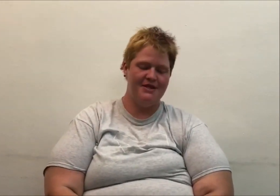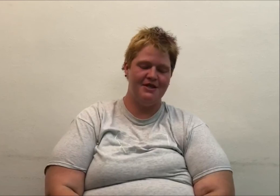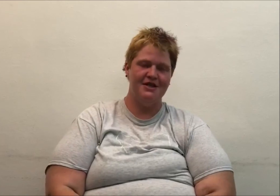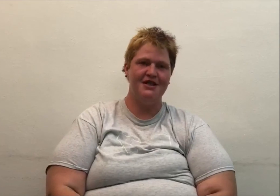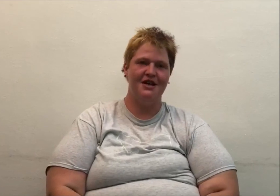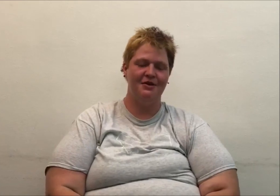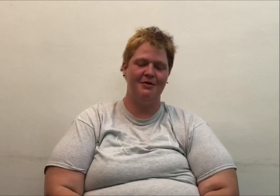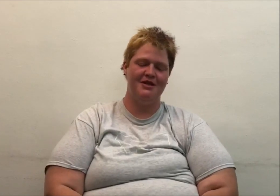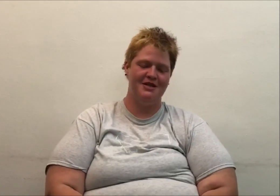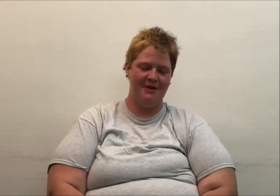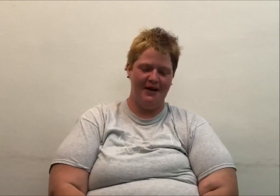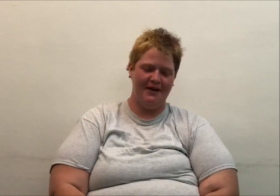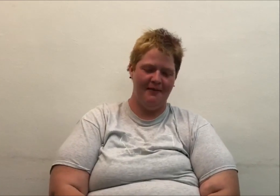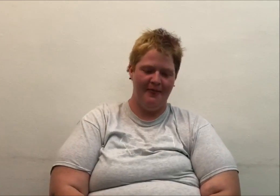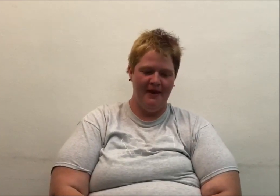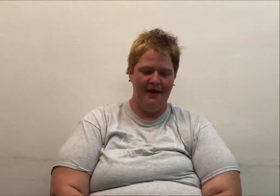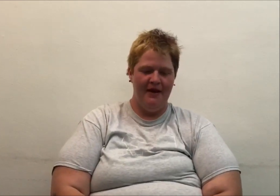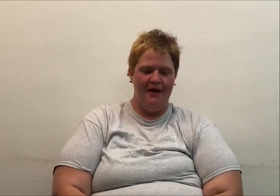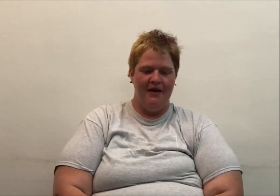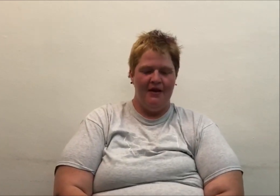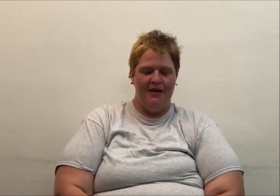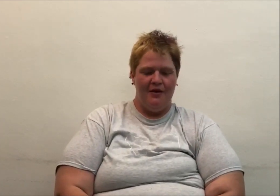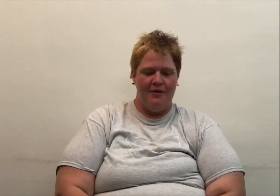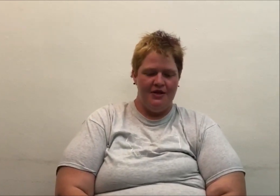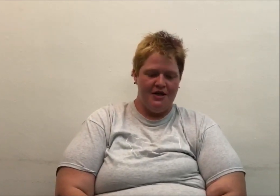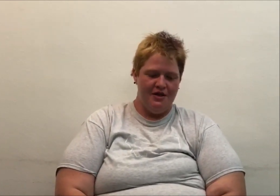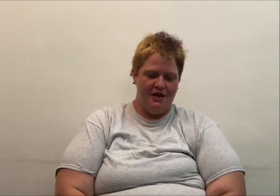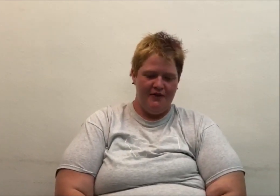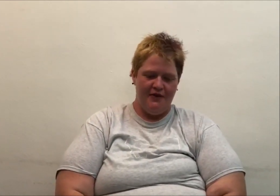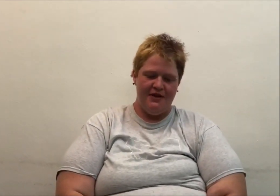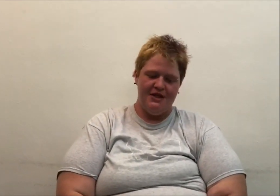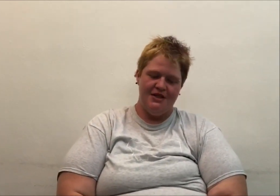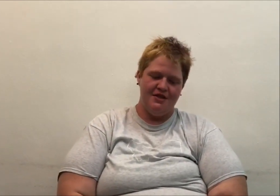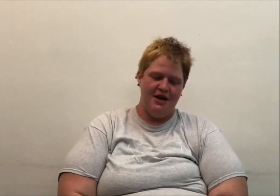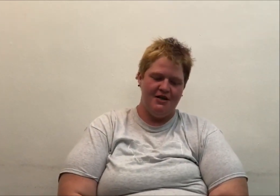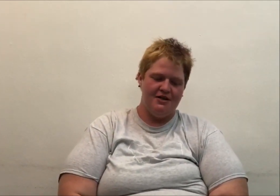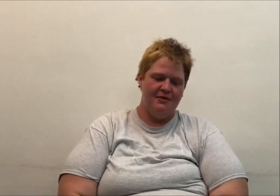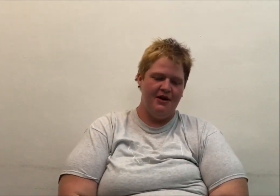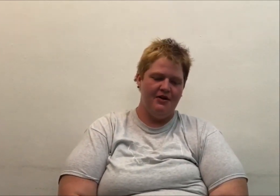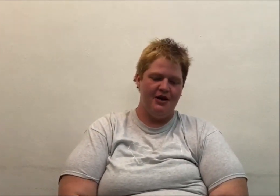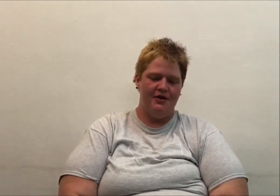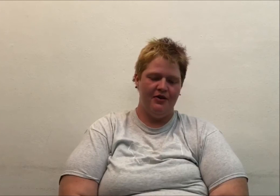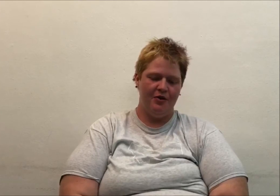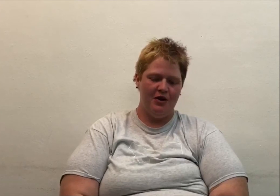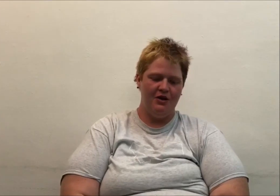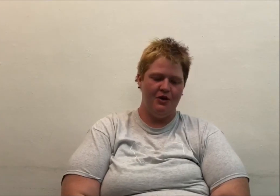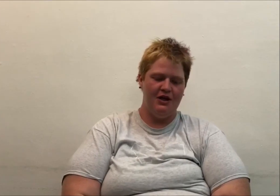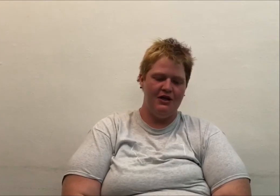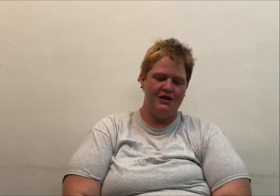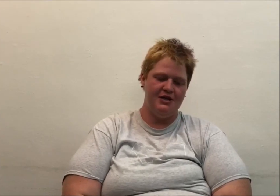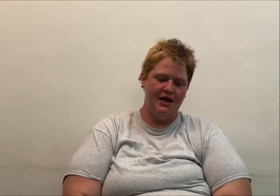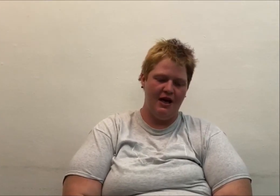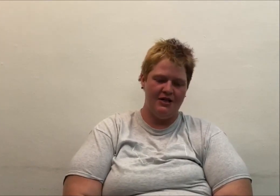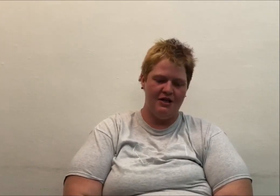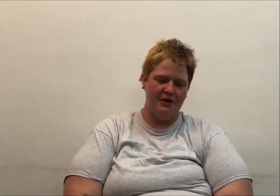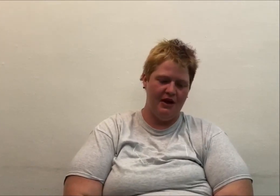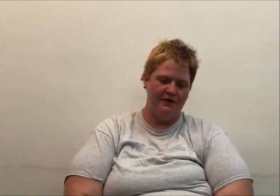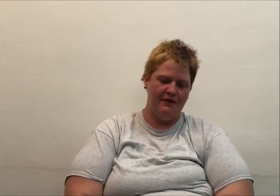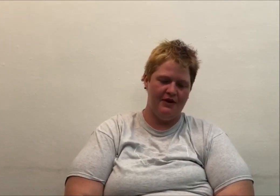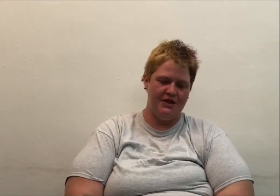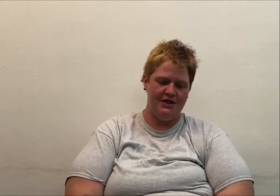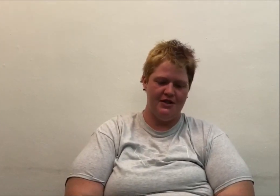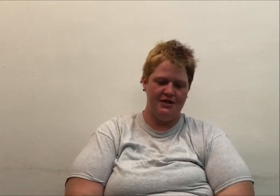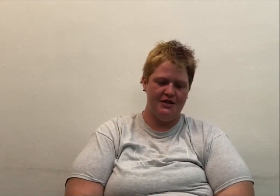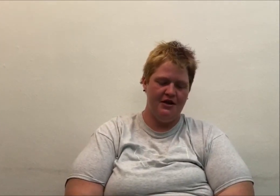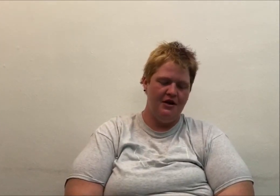My name is Krista L. Marcy Beck. When you turn your life over to Jesus Christ, May 30th, 2020 is the day I turned my